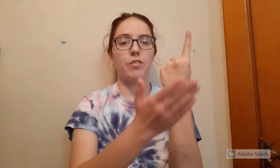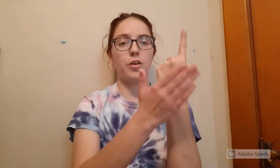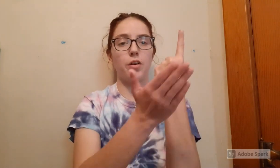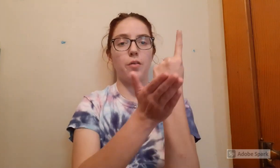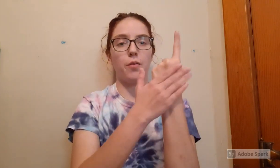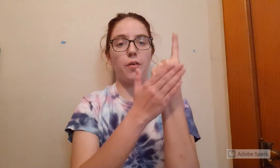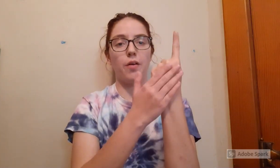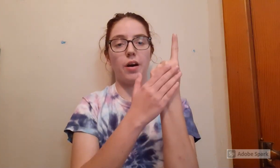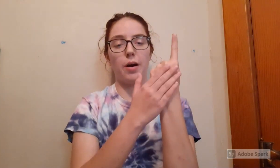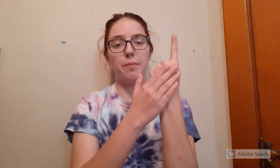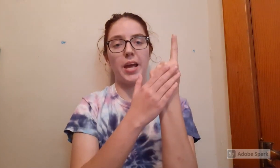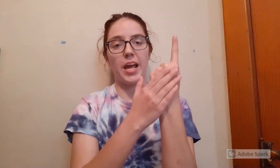your